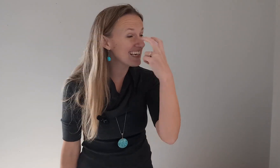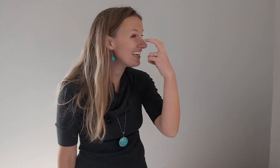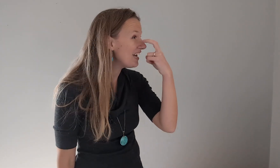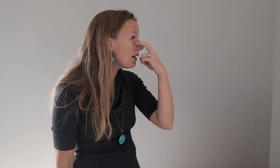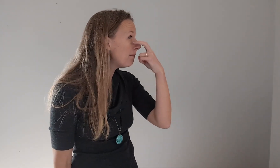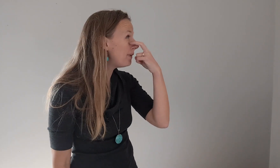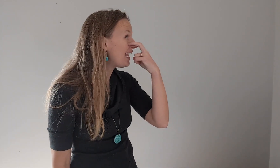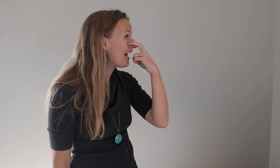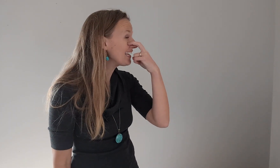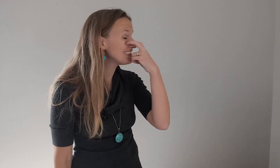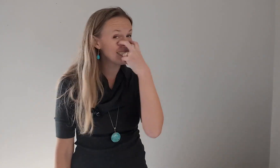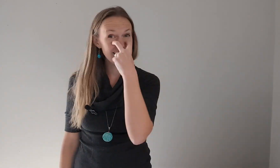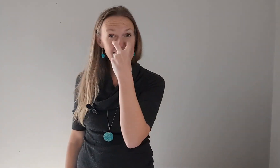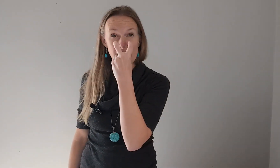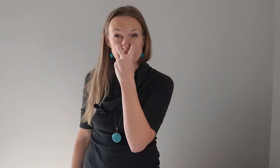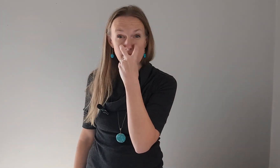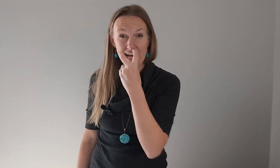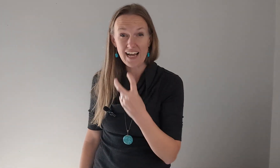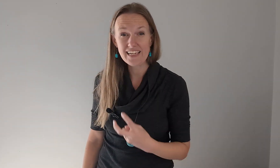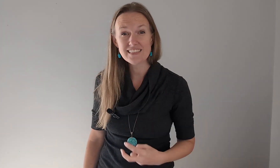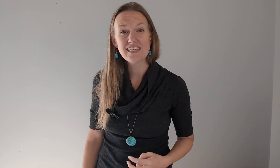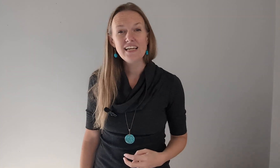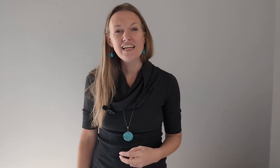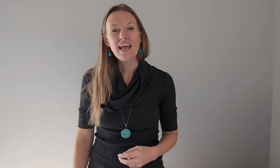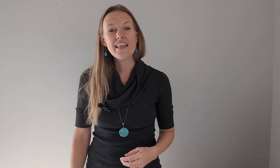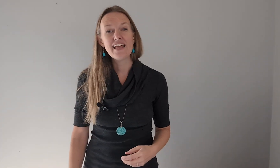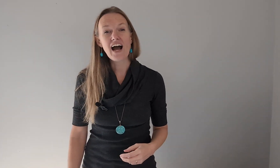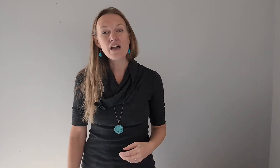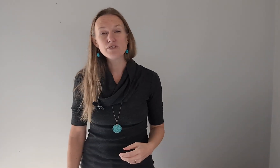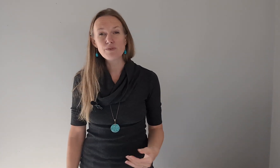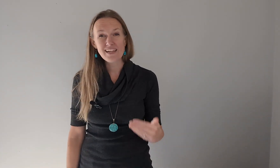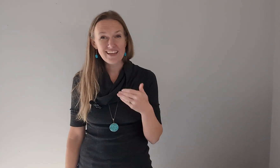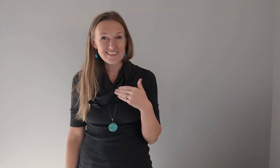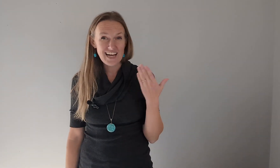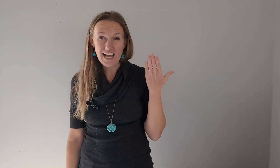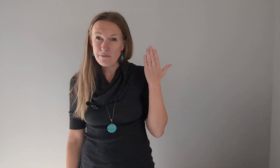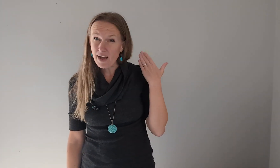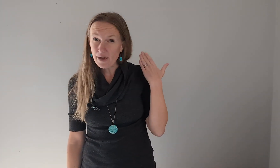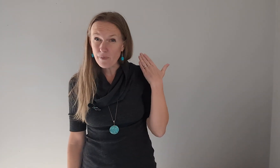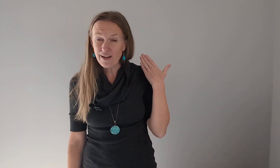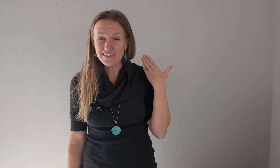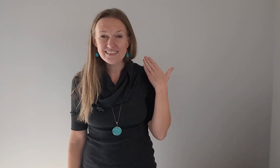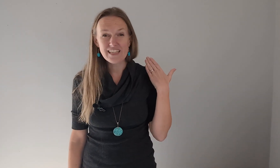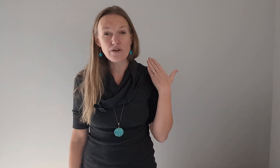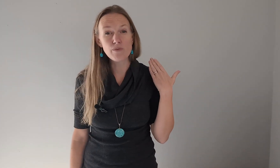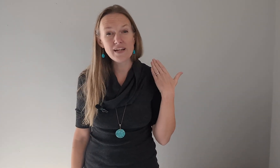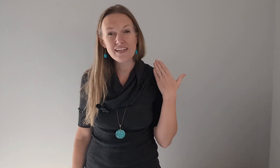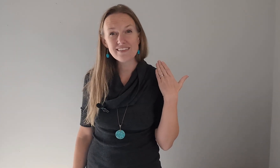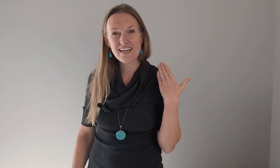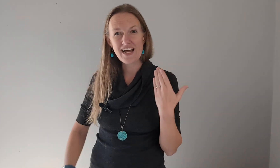Okay? Blind. Yeah, I was blind. And then I was running out of time. I was, and then running out of time.